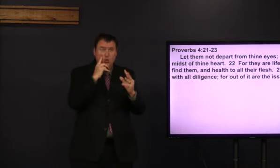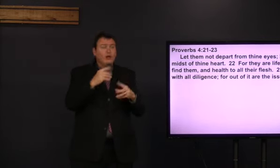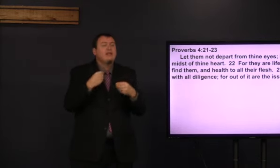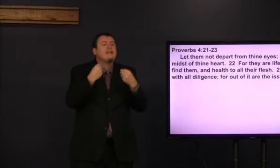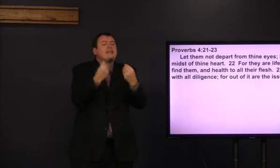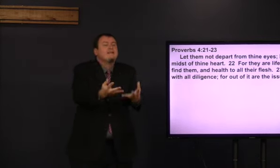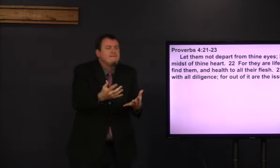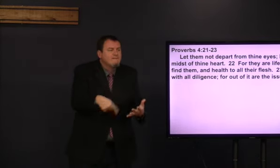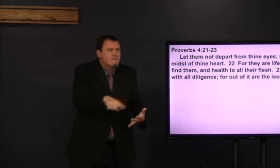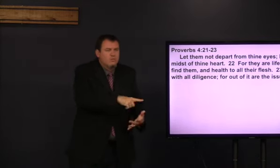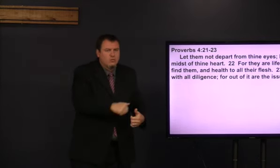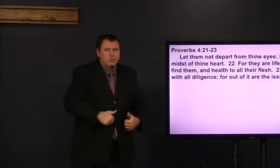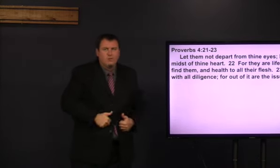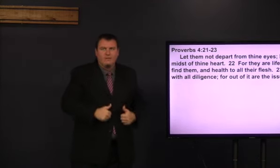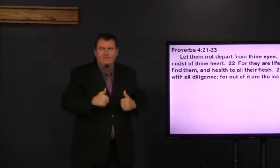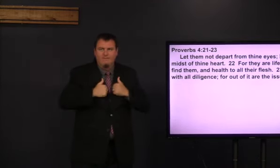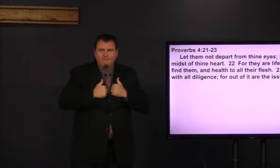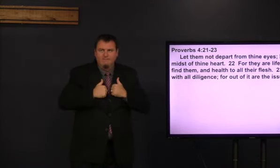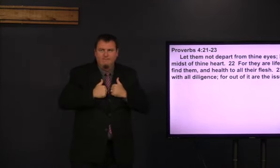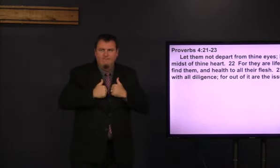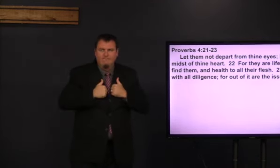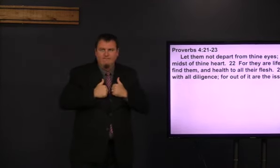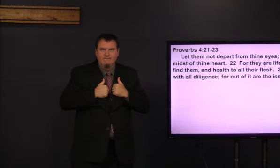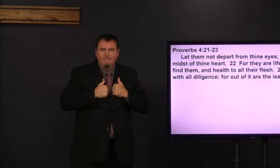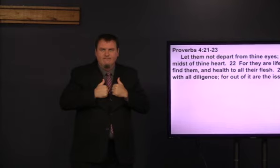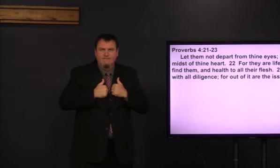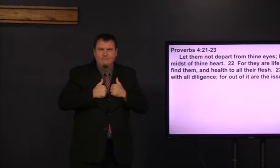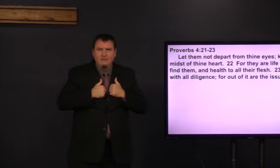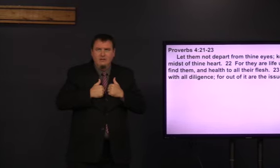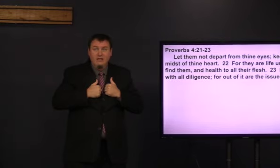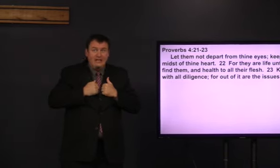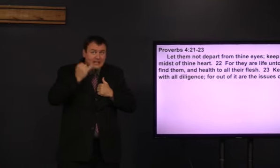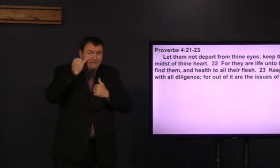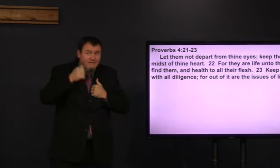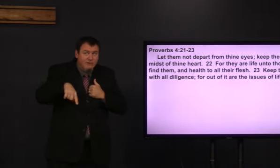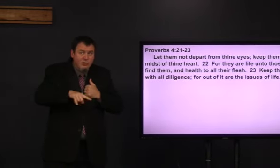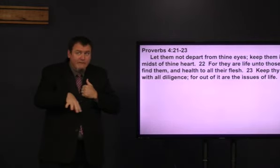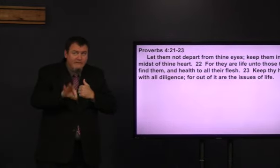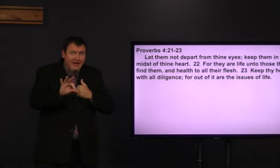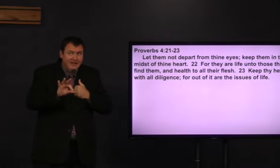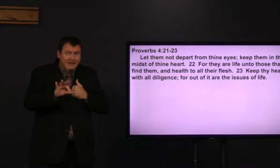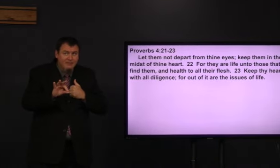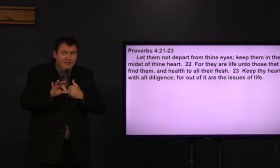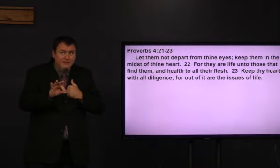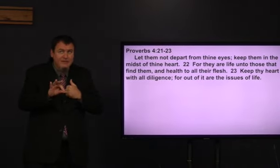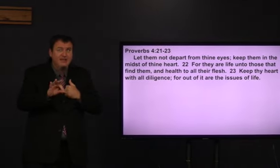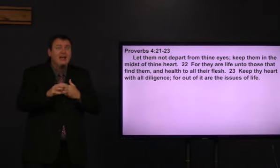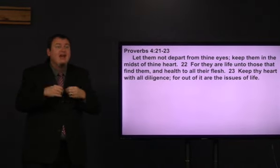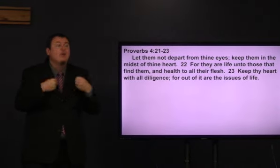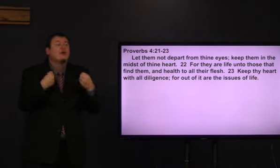For my teaching, I will give you life. They are life unto those that find them.